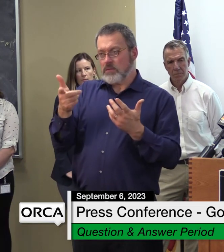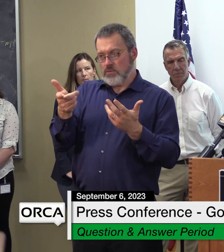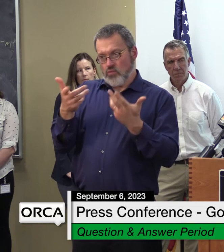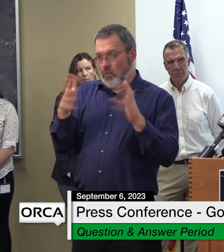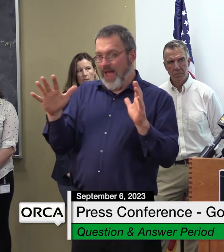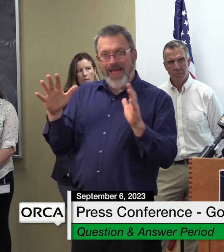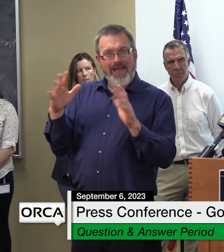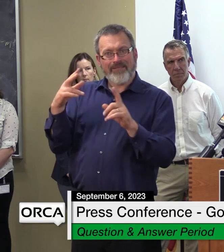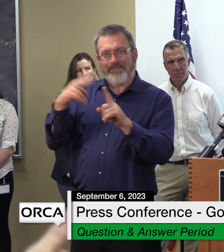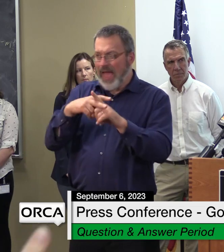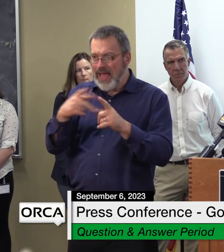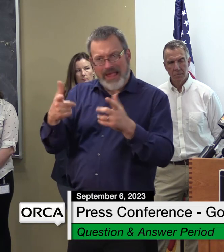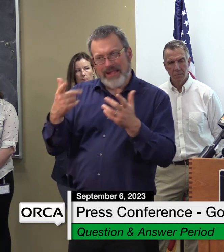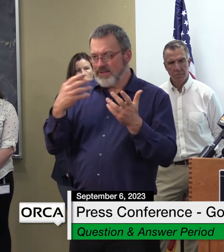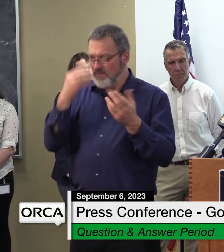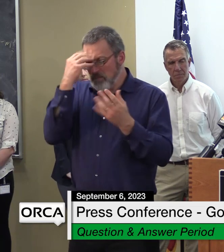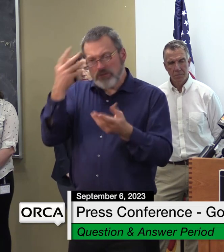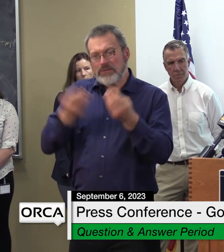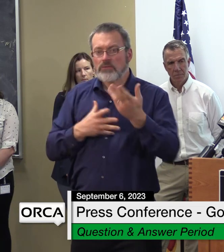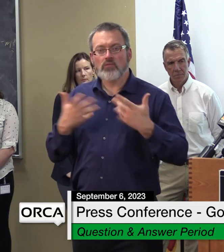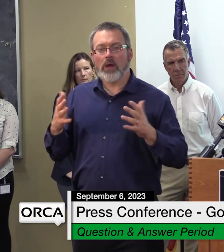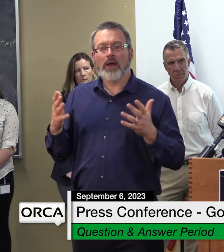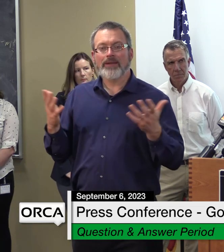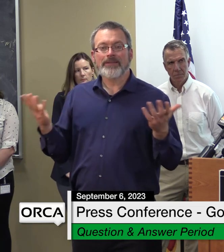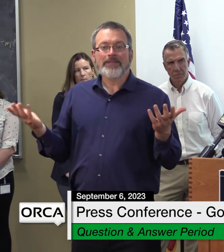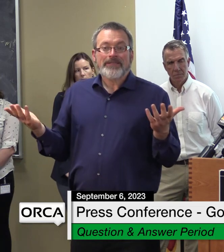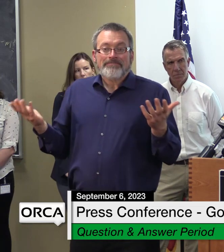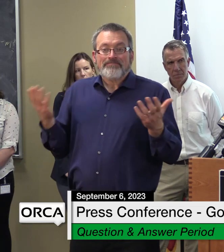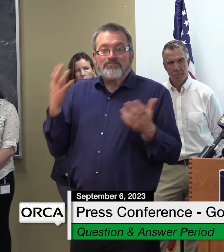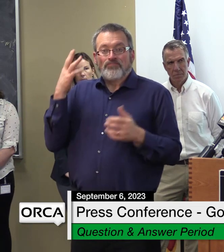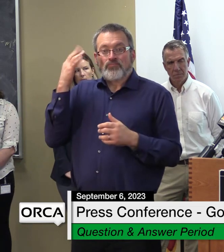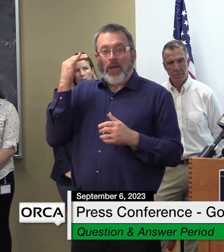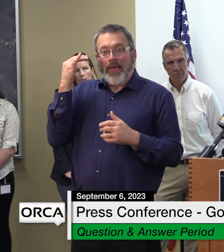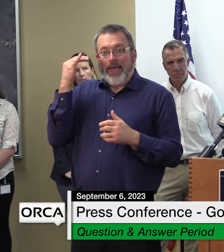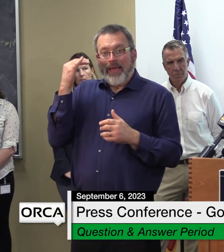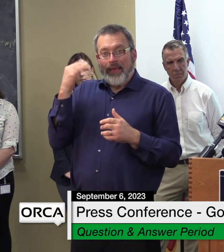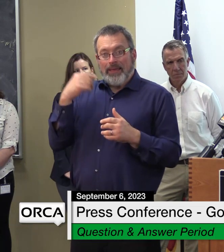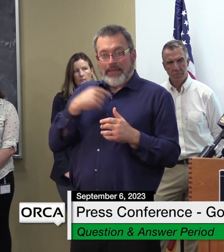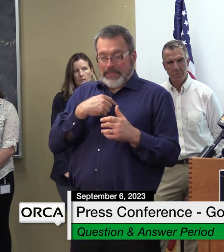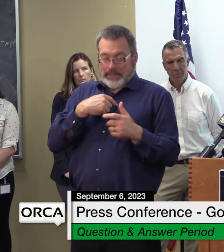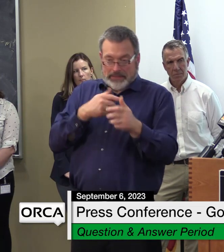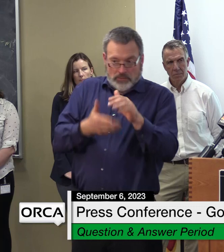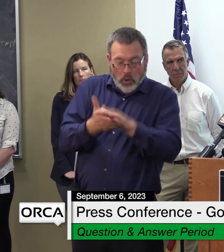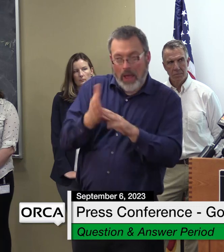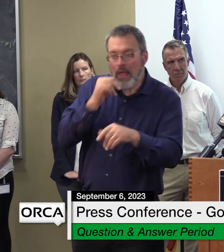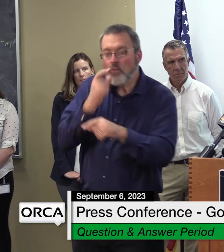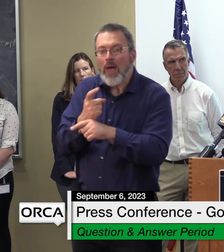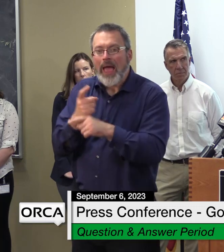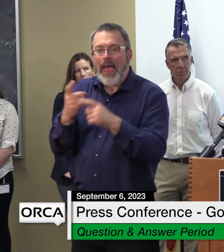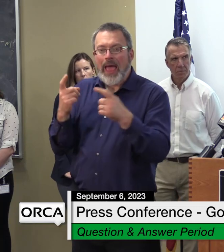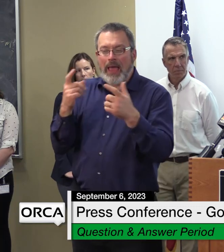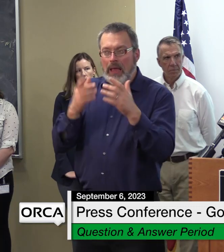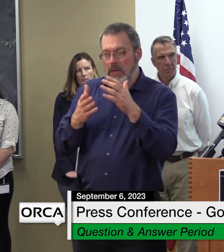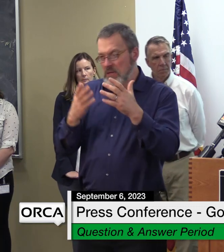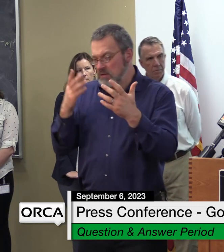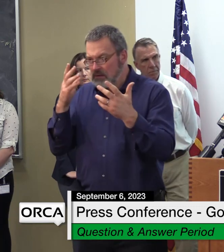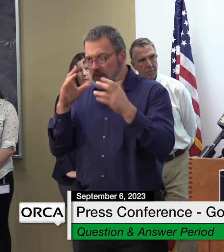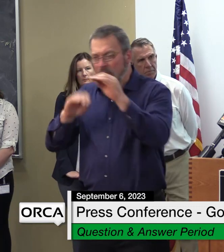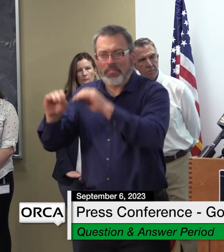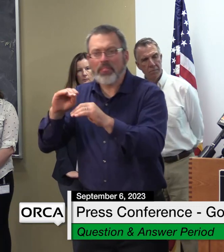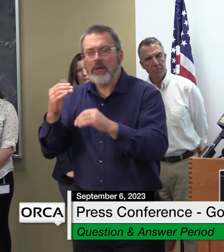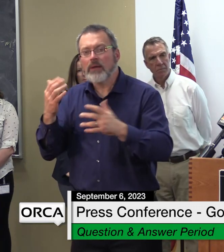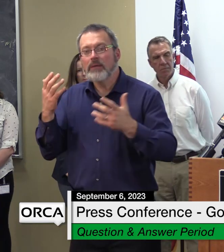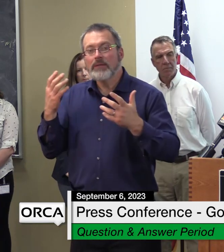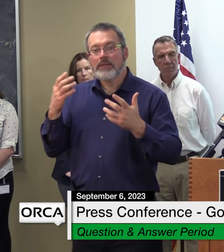of some component of the program wasn't administered correctly, which is what the nation found following